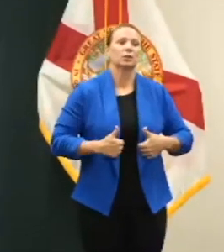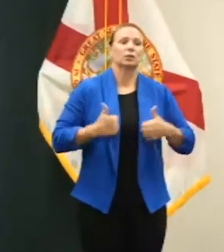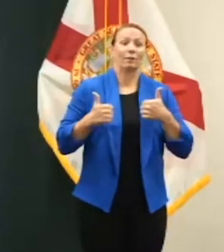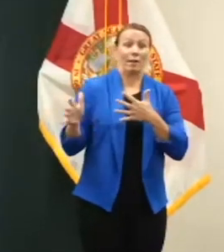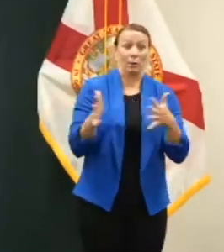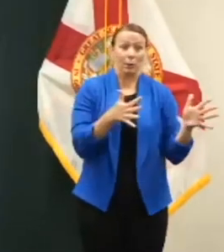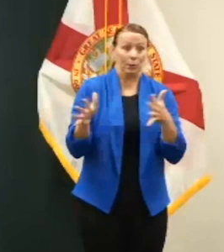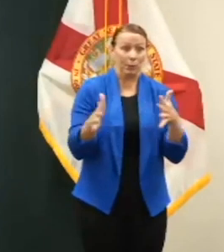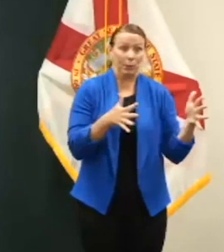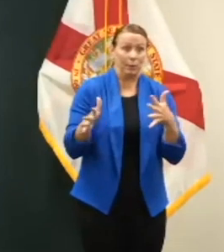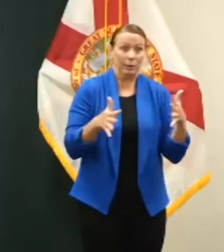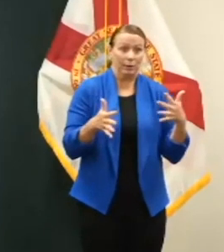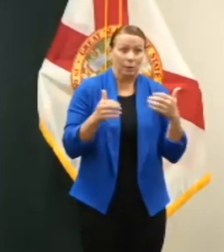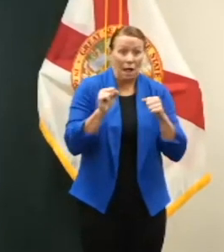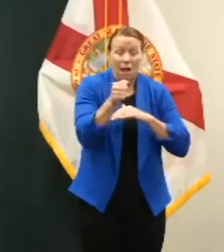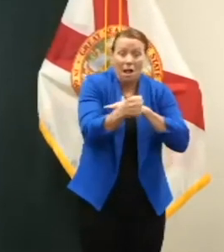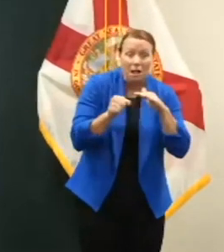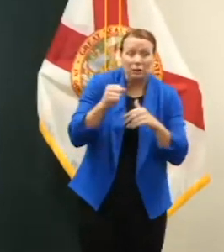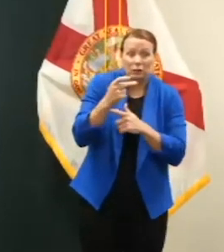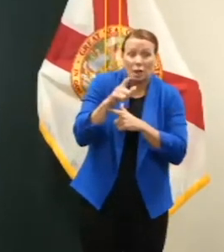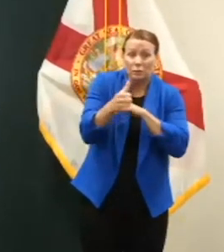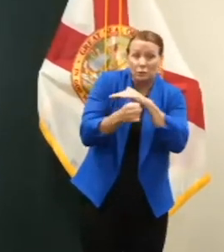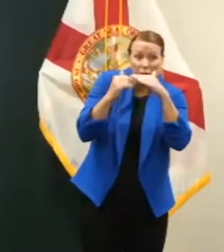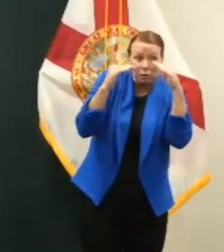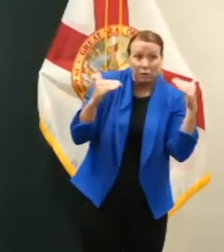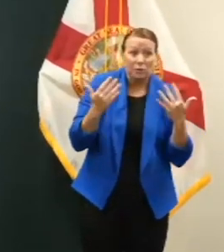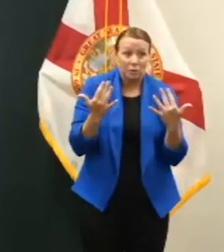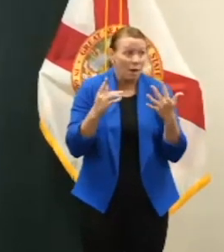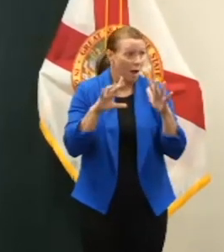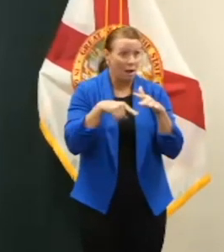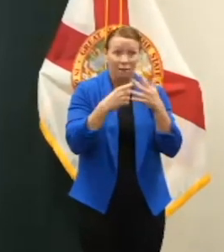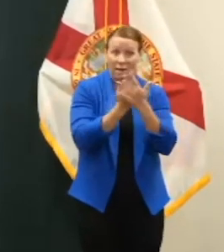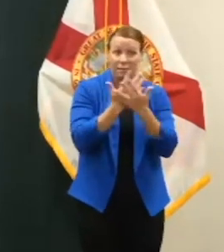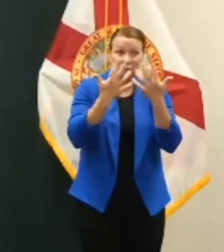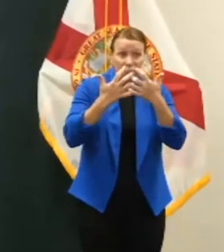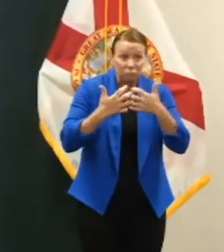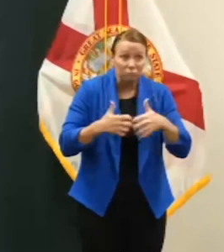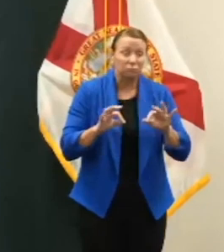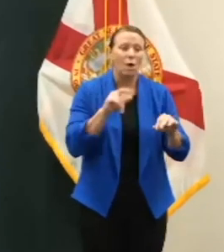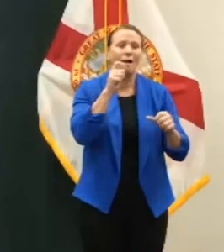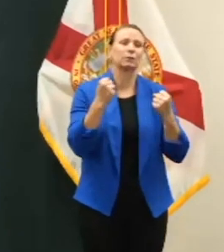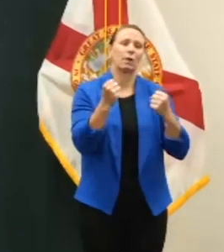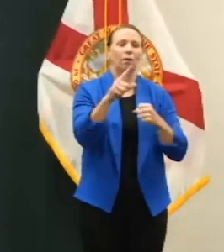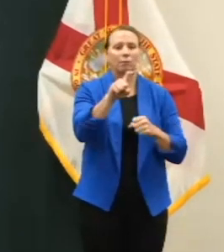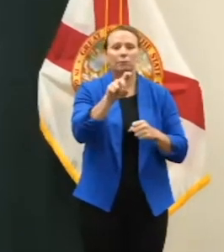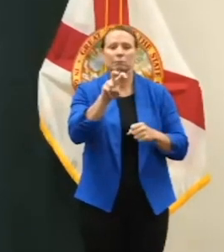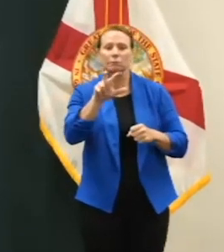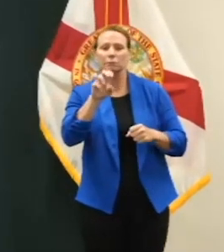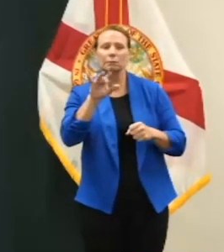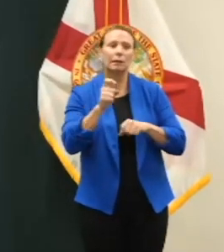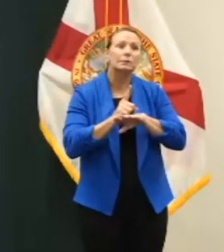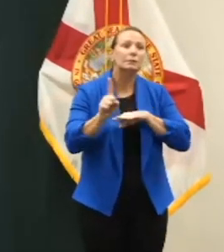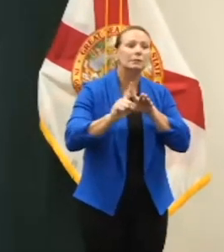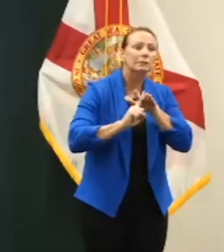the storm, and then you can go back to your home when all is clear. But you don't need to be driving hundreds of miles. Go to a friend's house,